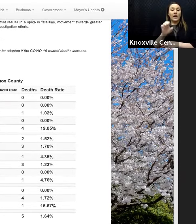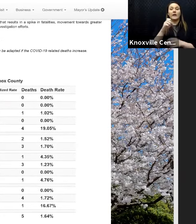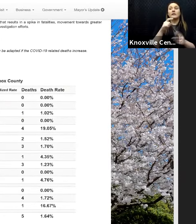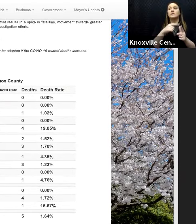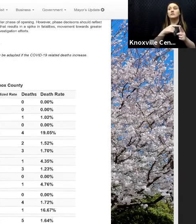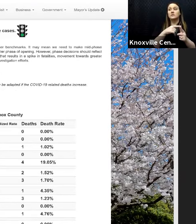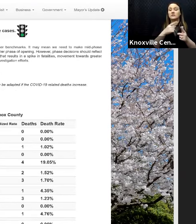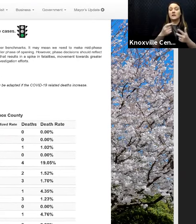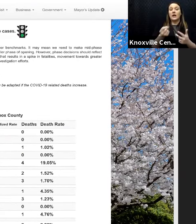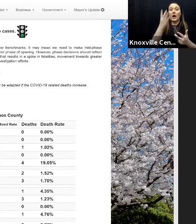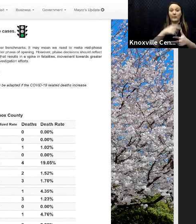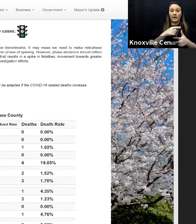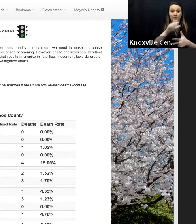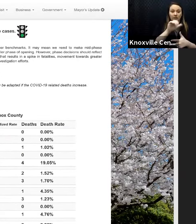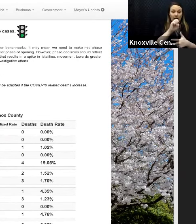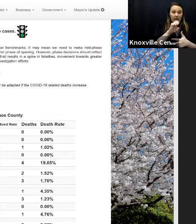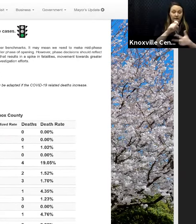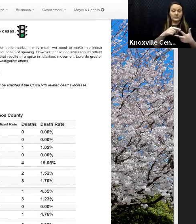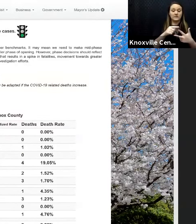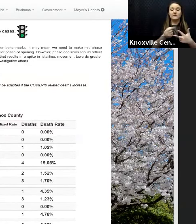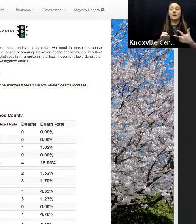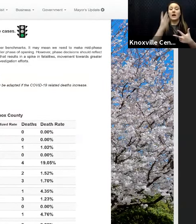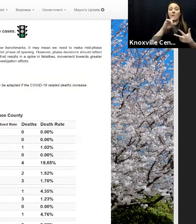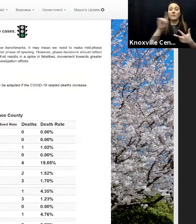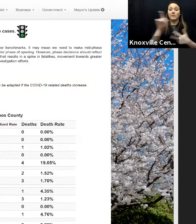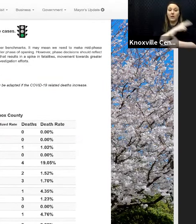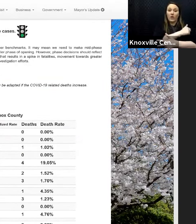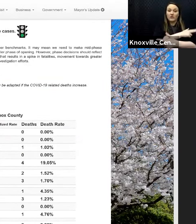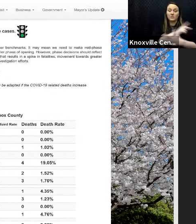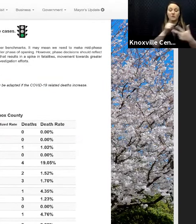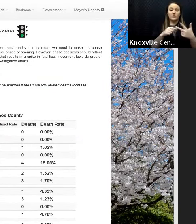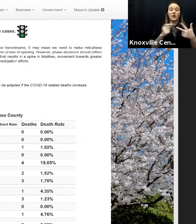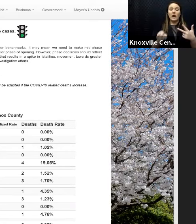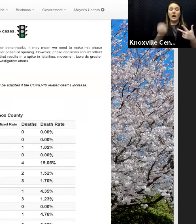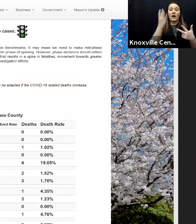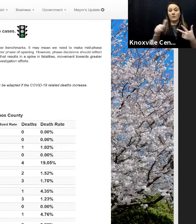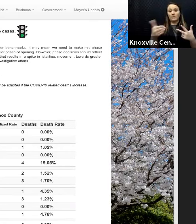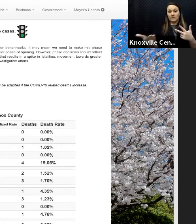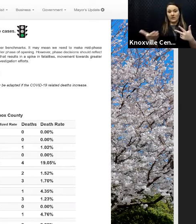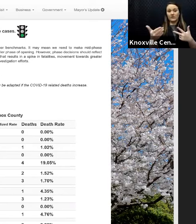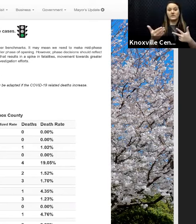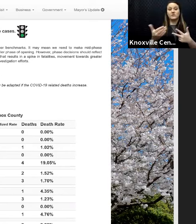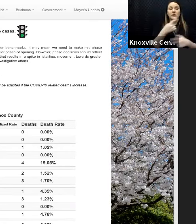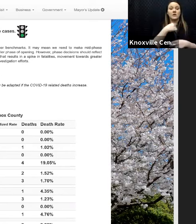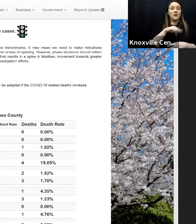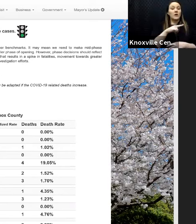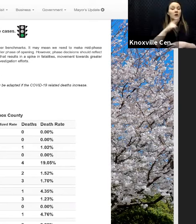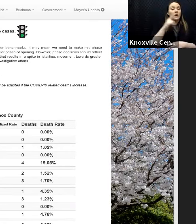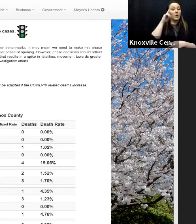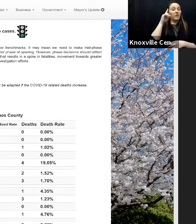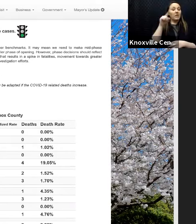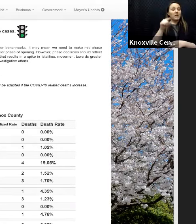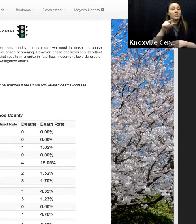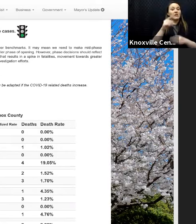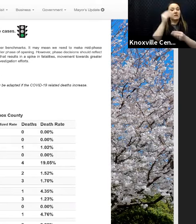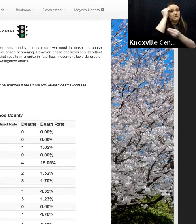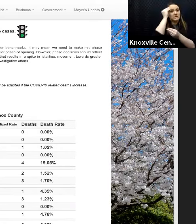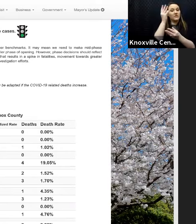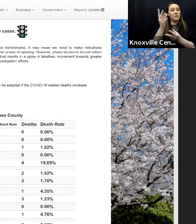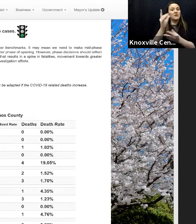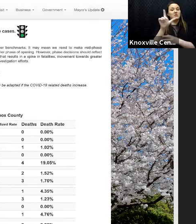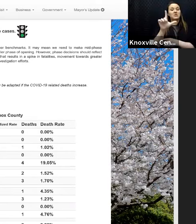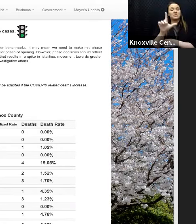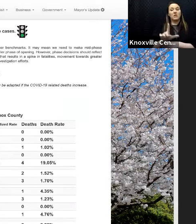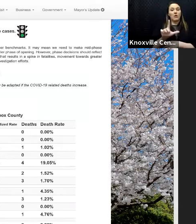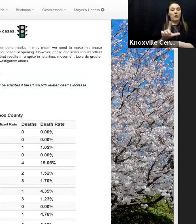deaths. Right now, this is the way that we've deemed the most appropriate to represent this information, given the low frequency